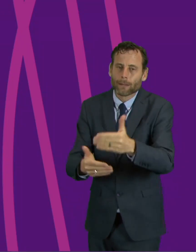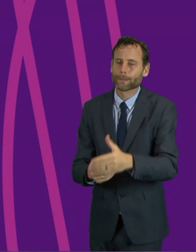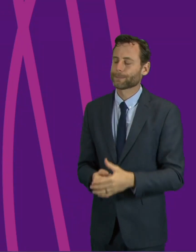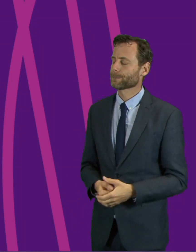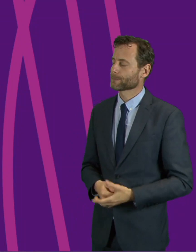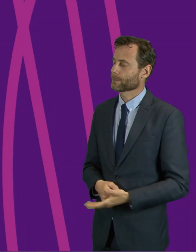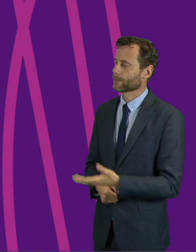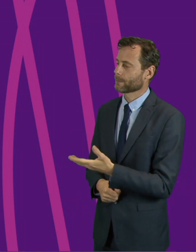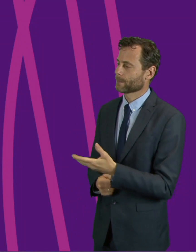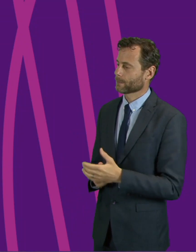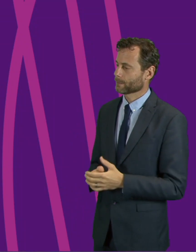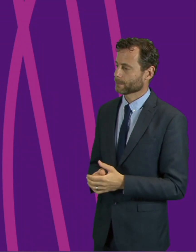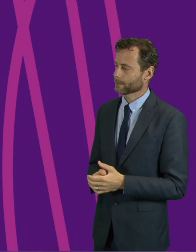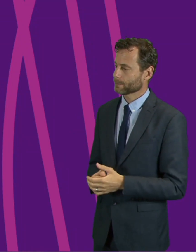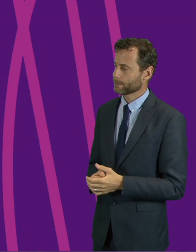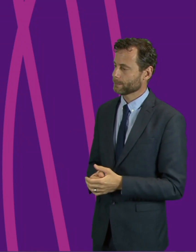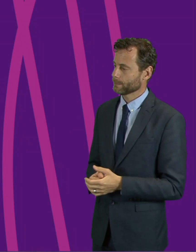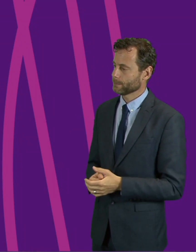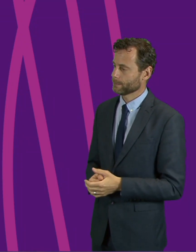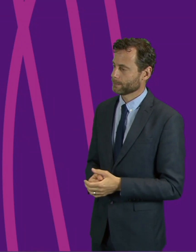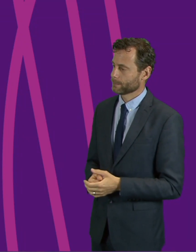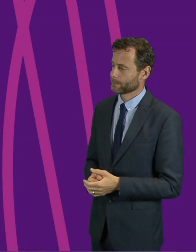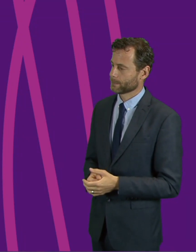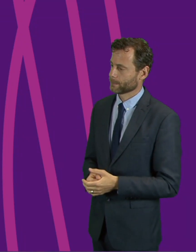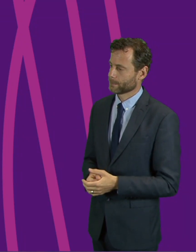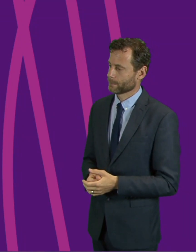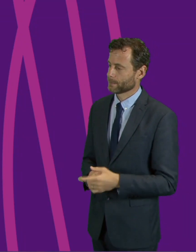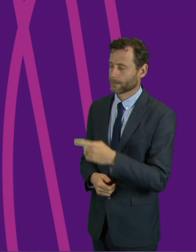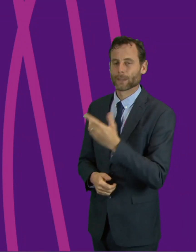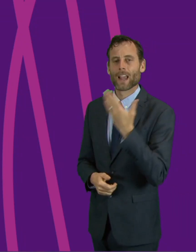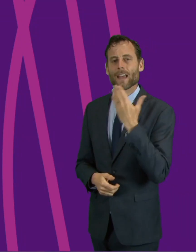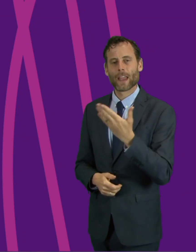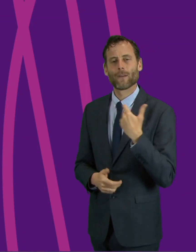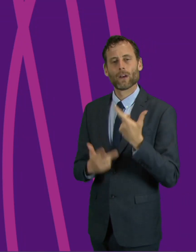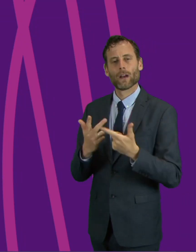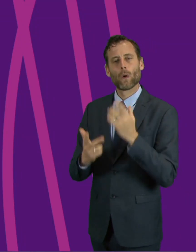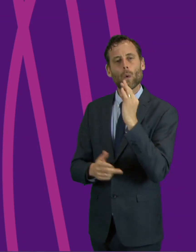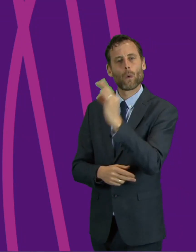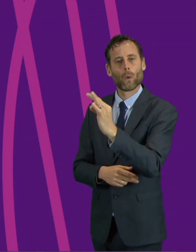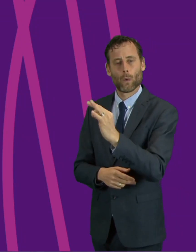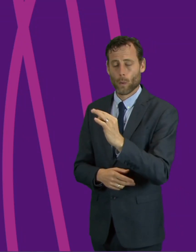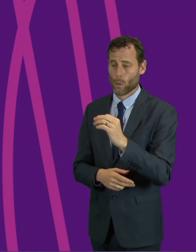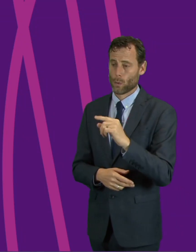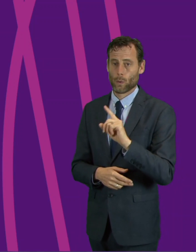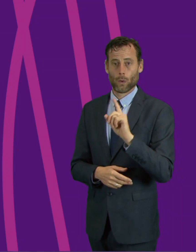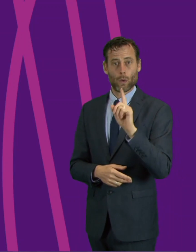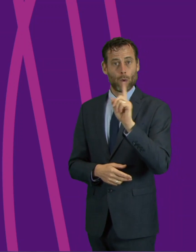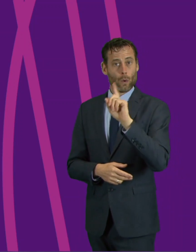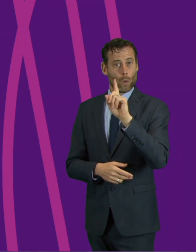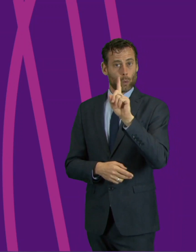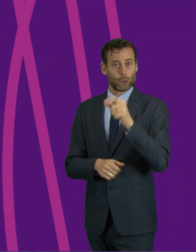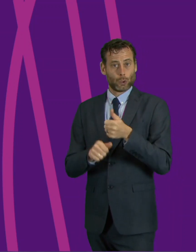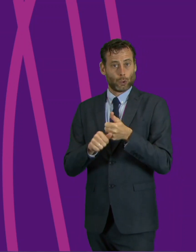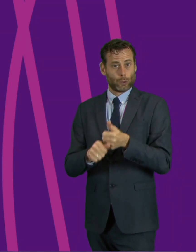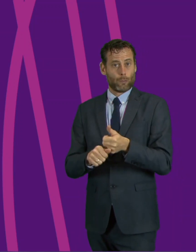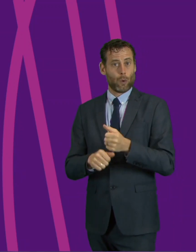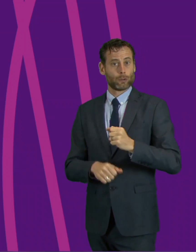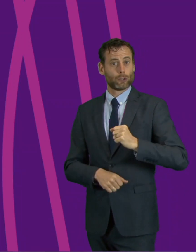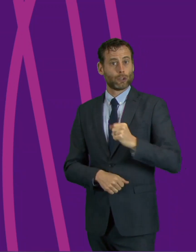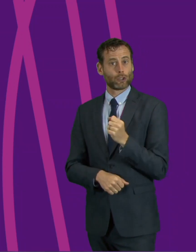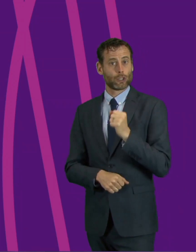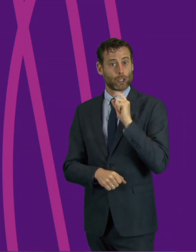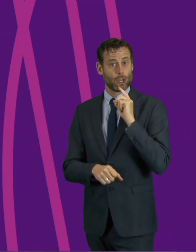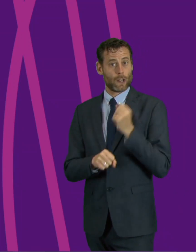followed by Michelle Ballantyne. Thank you, Presiding Officer. Can I ask the First Minister what support the Scottish Government is providing to unpaid